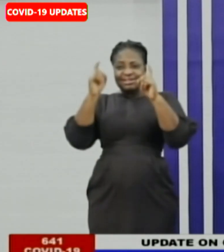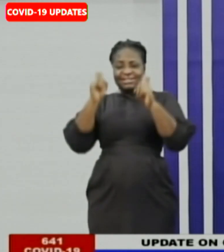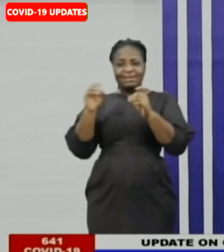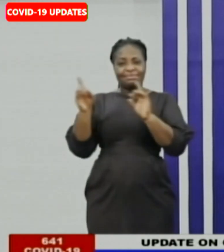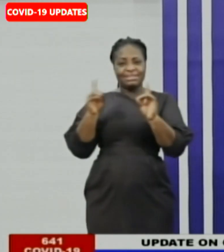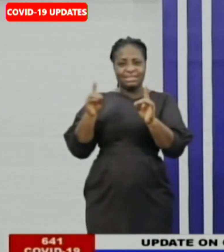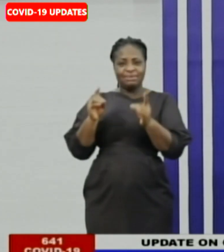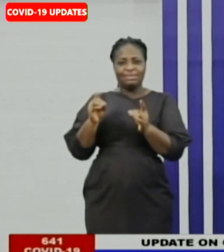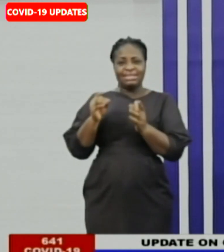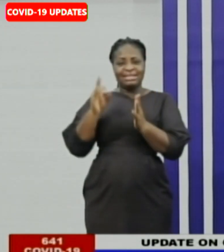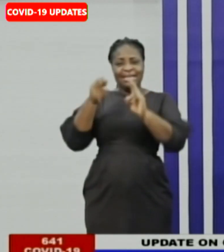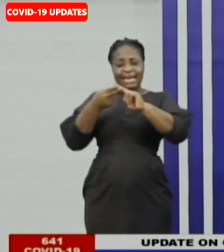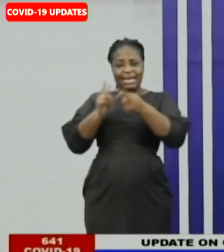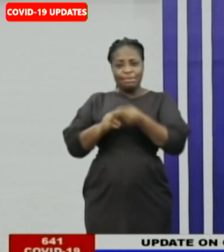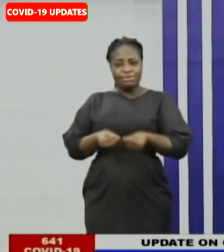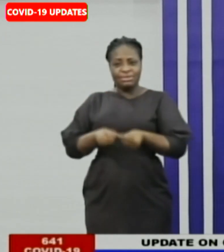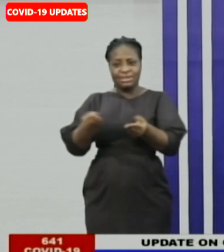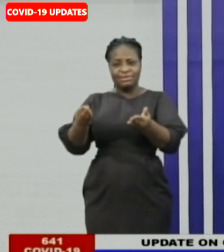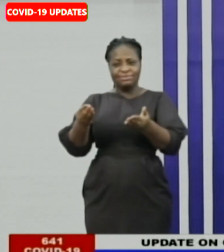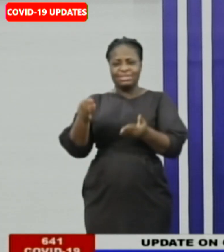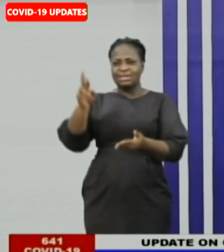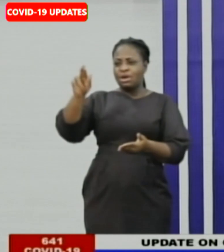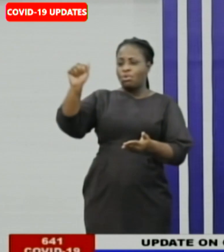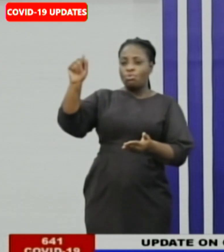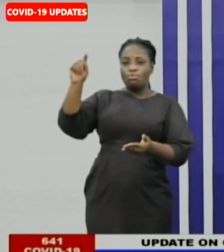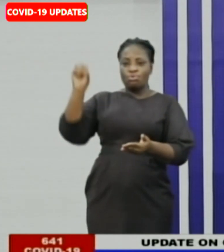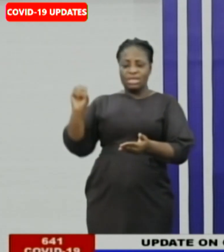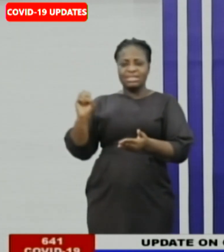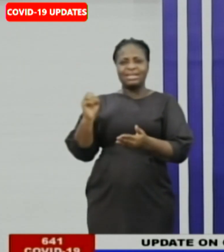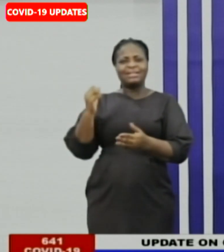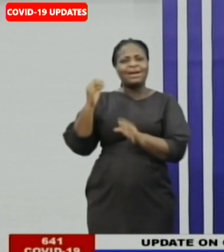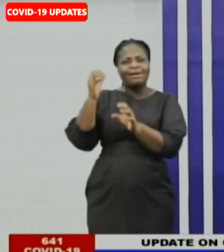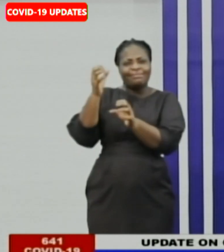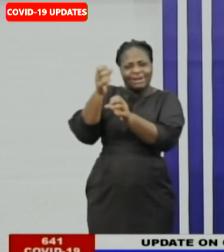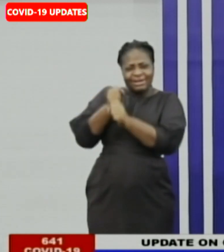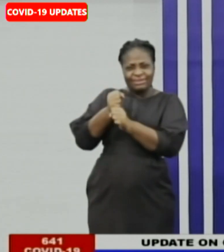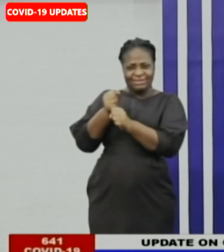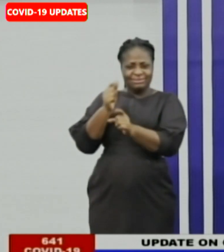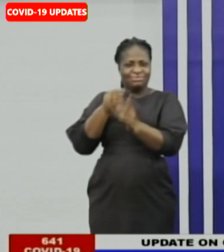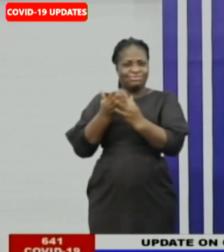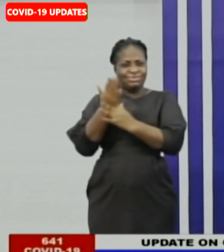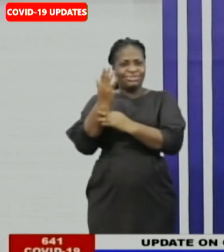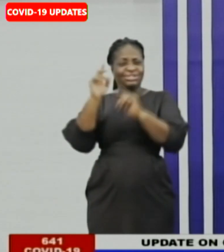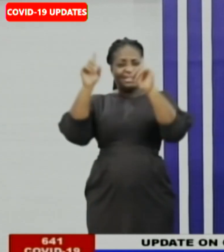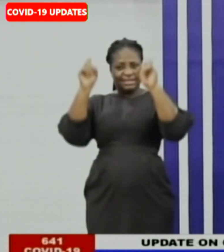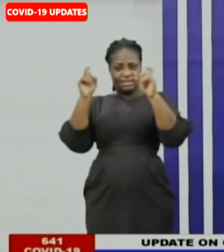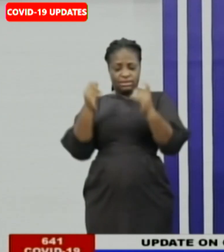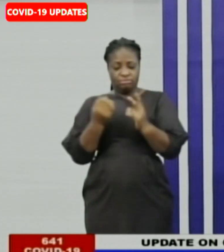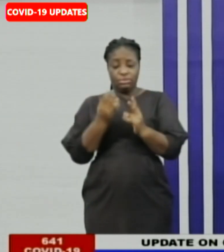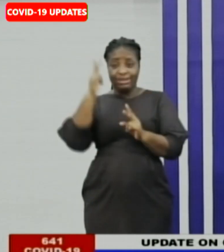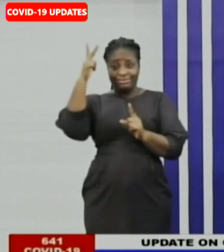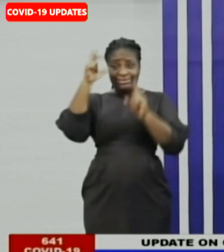want to give you is about the rates that are being discovered in the tests. The tests have been in 3